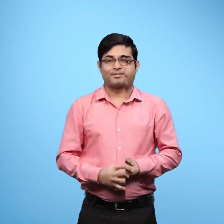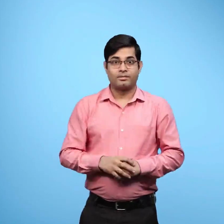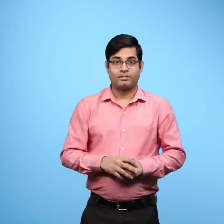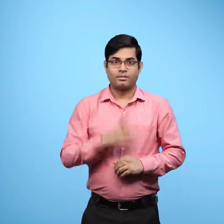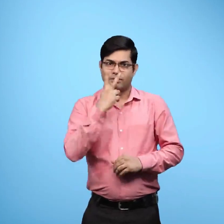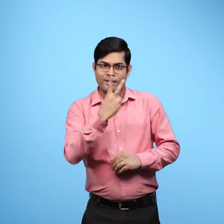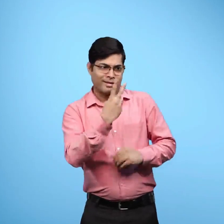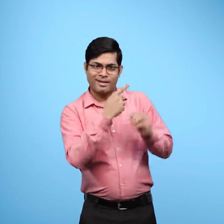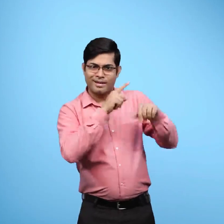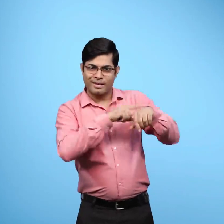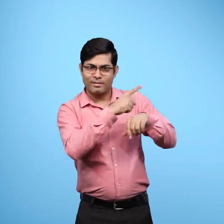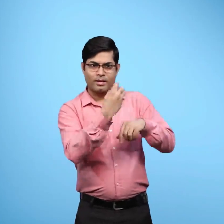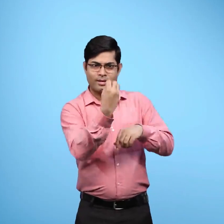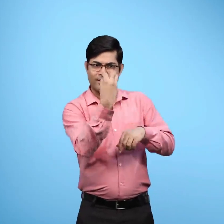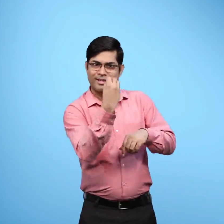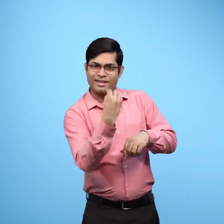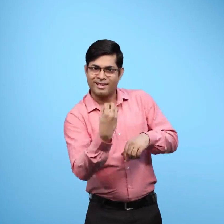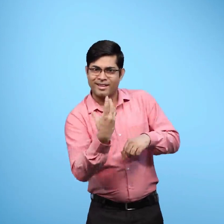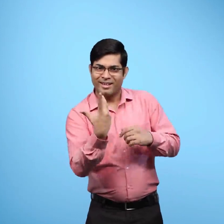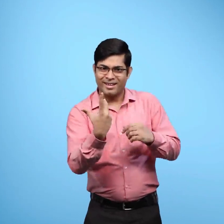She can read the time written in numbers